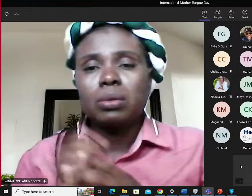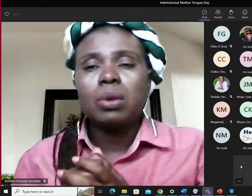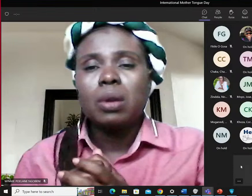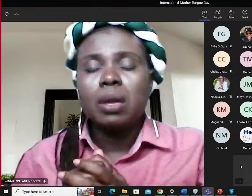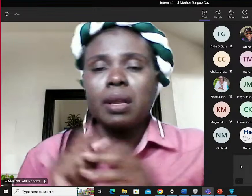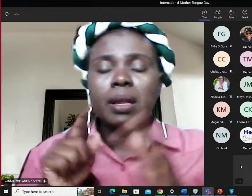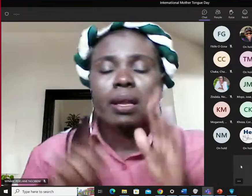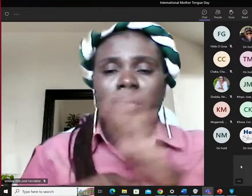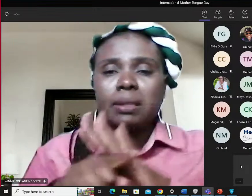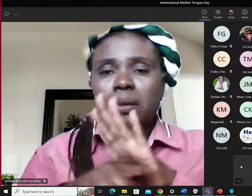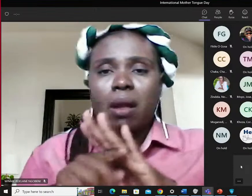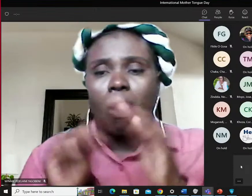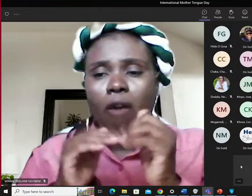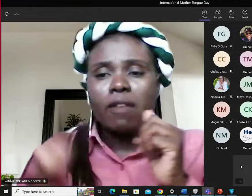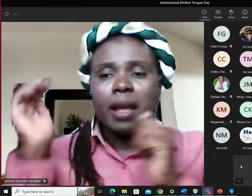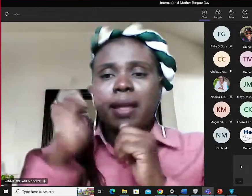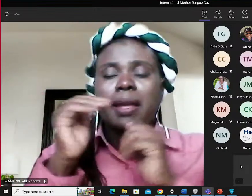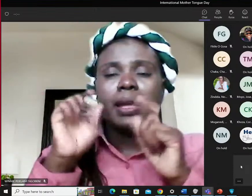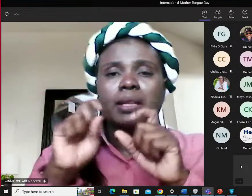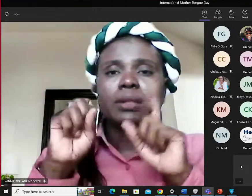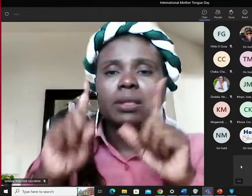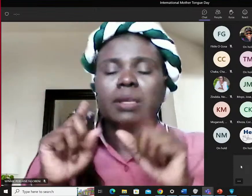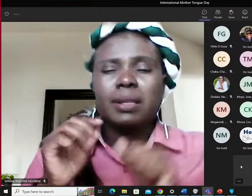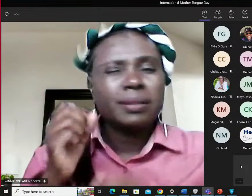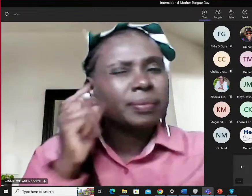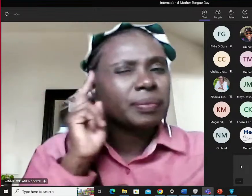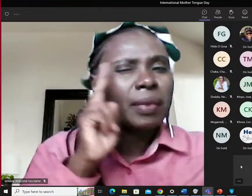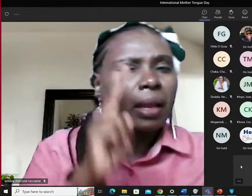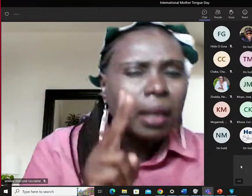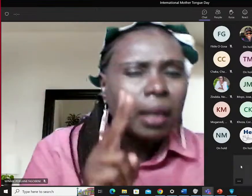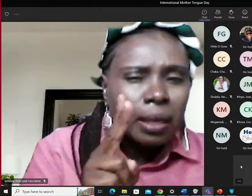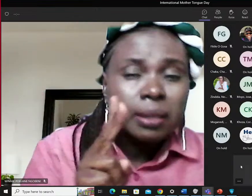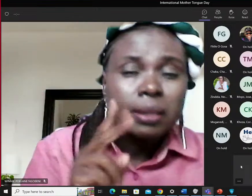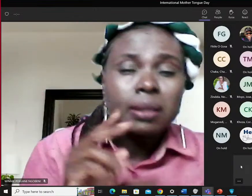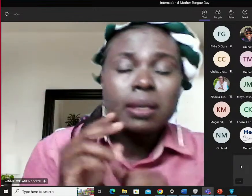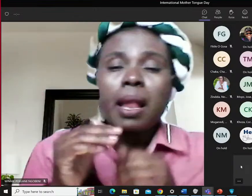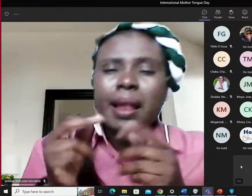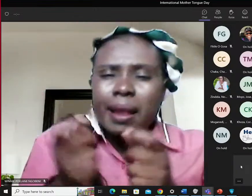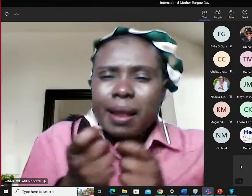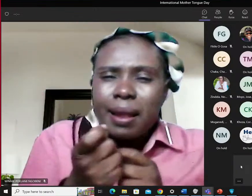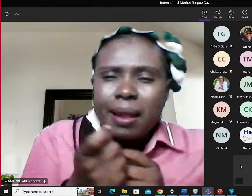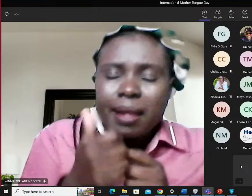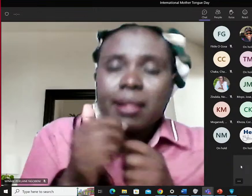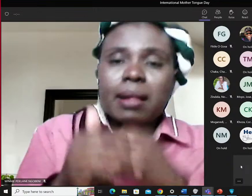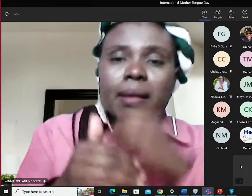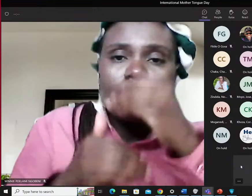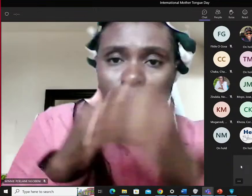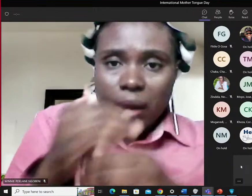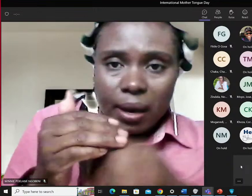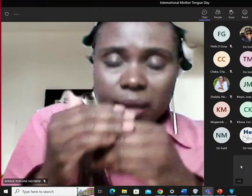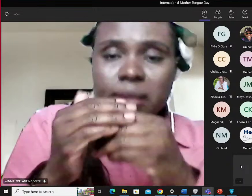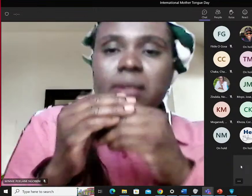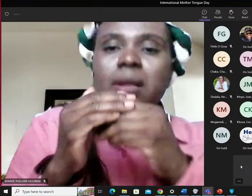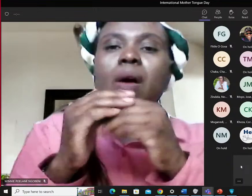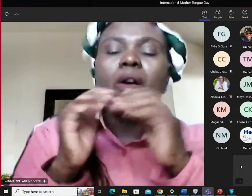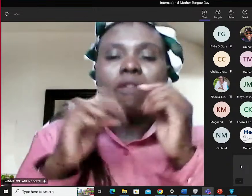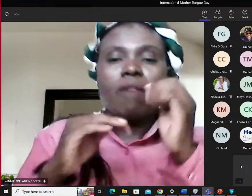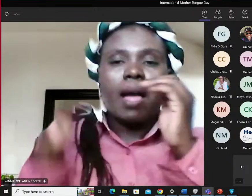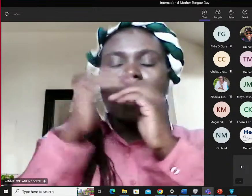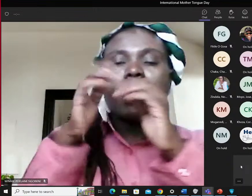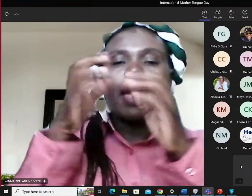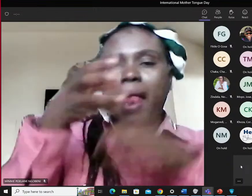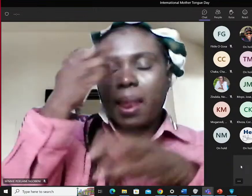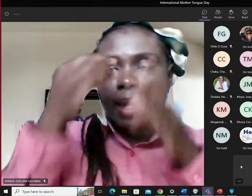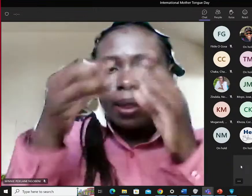Education realized that there's little progress that we have made as institutions of higher learning to implement and